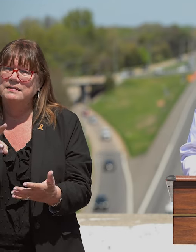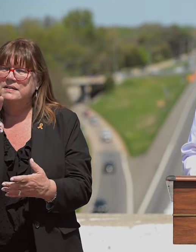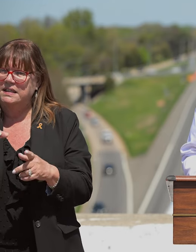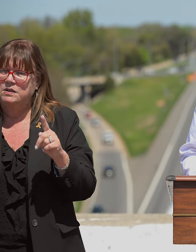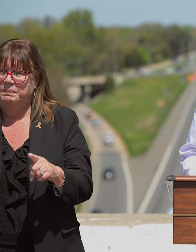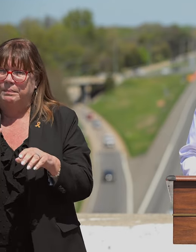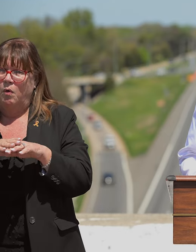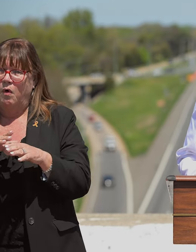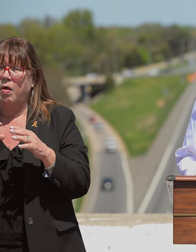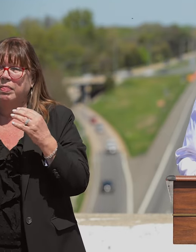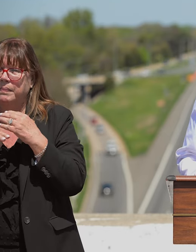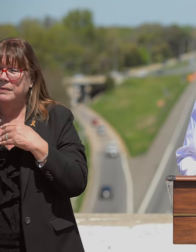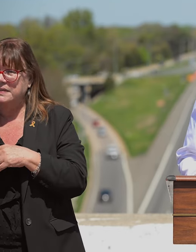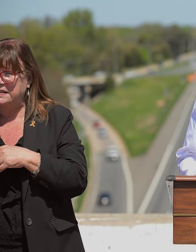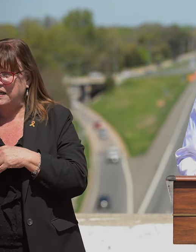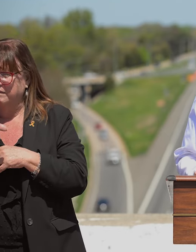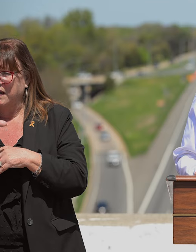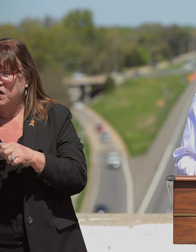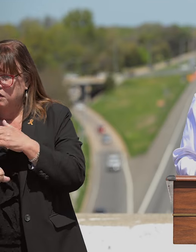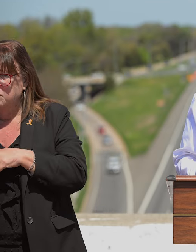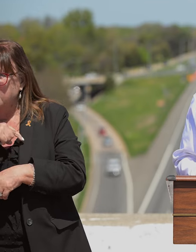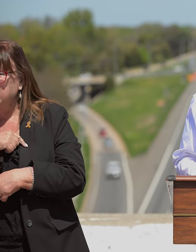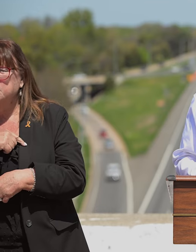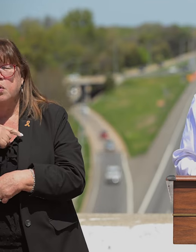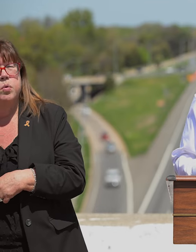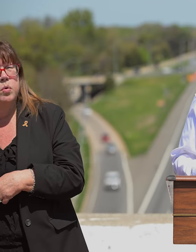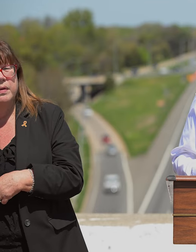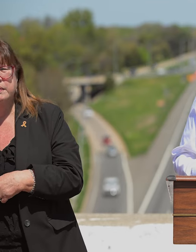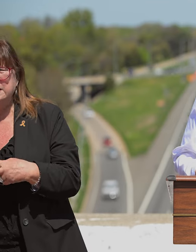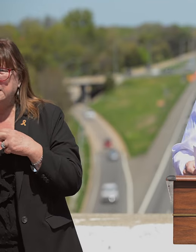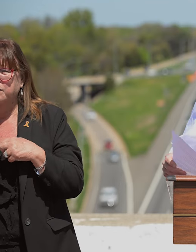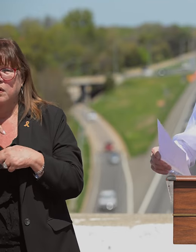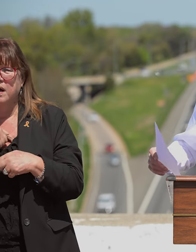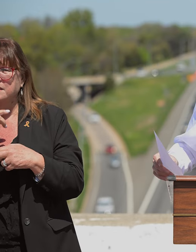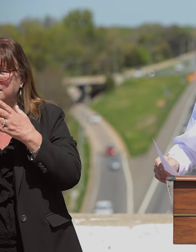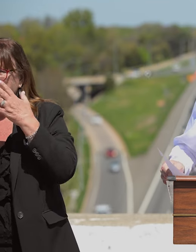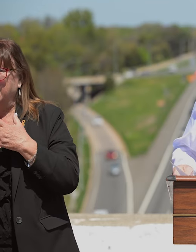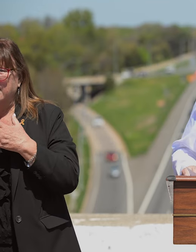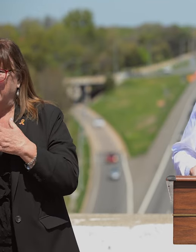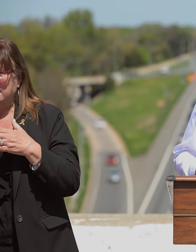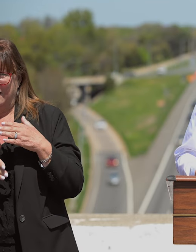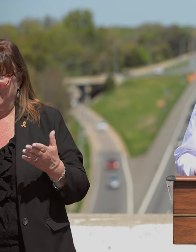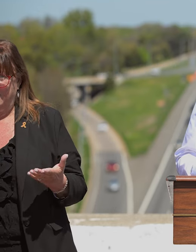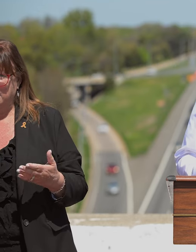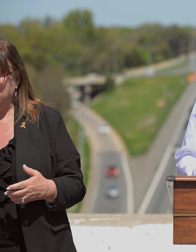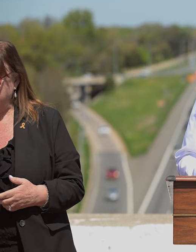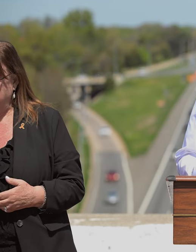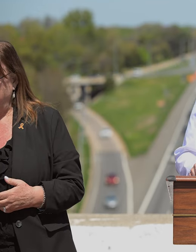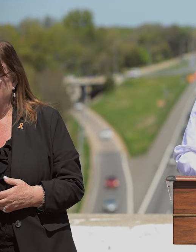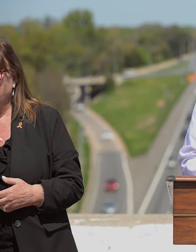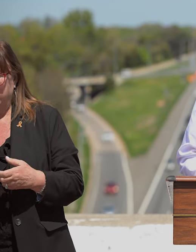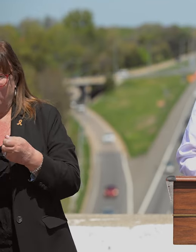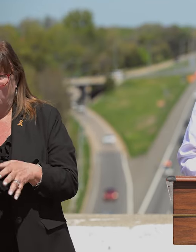beltway beneath us was a fresh wound for all of us. Sadly, the tragedies have not stopped. In December,